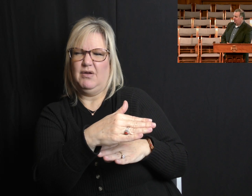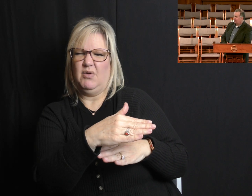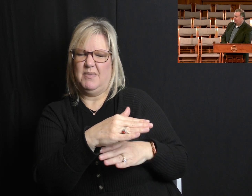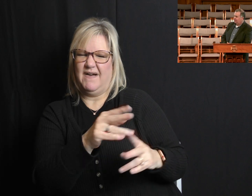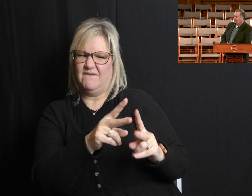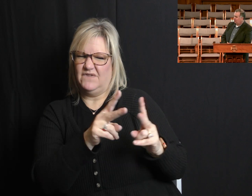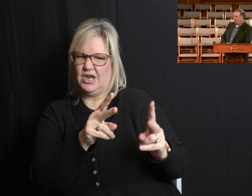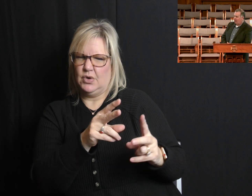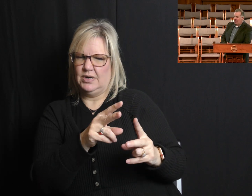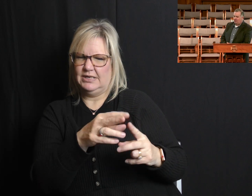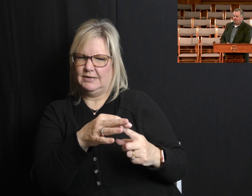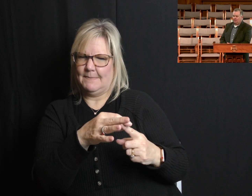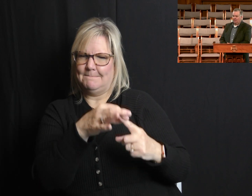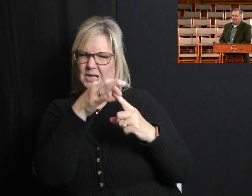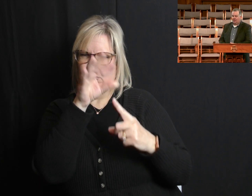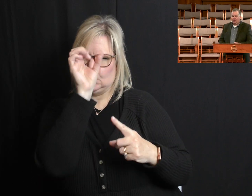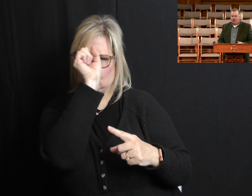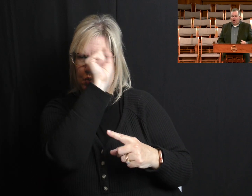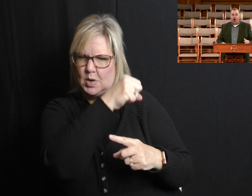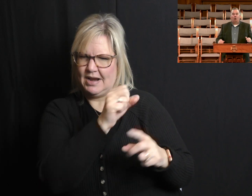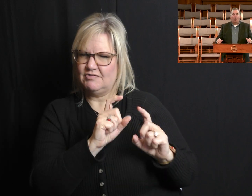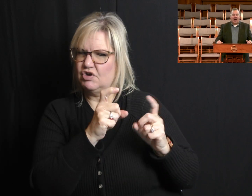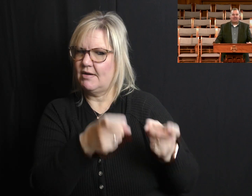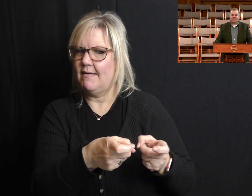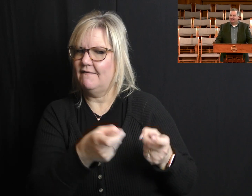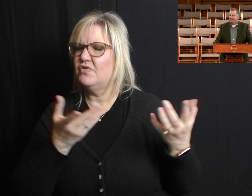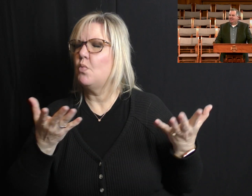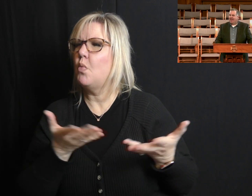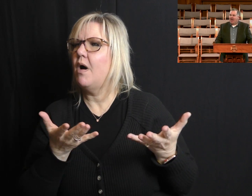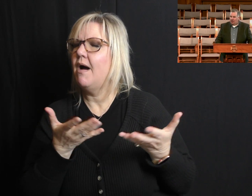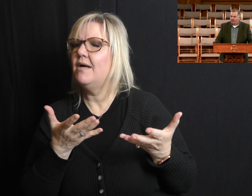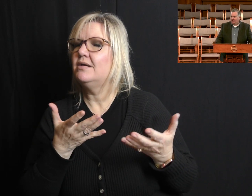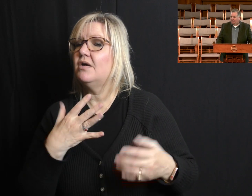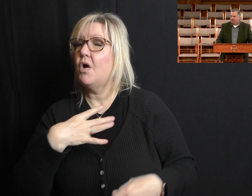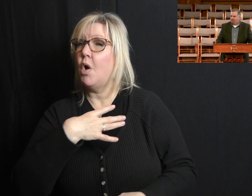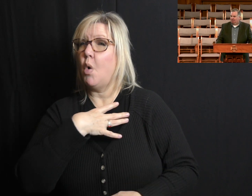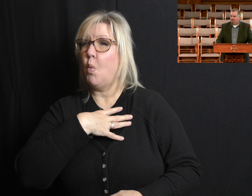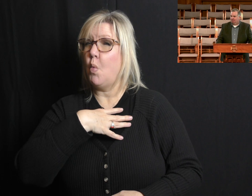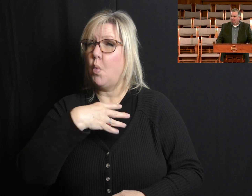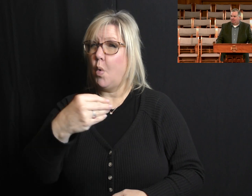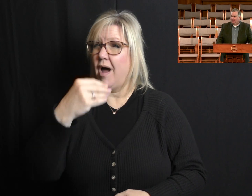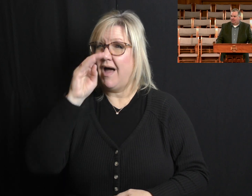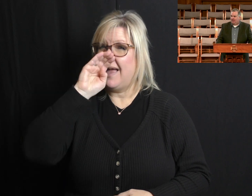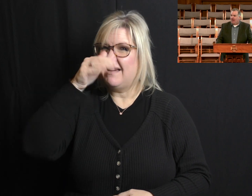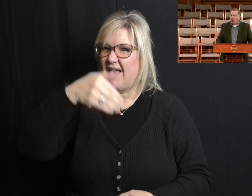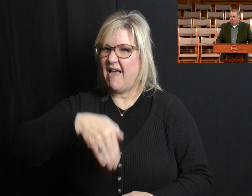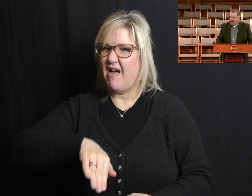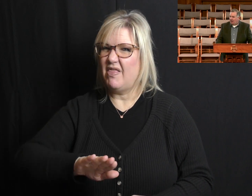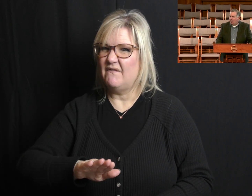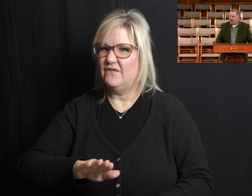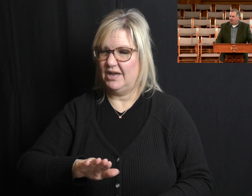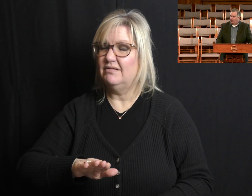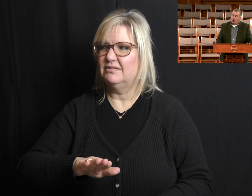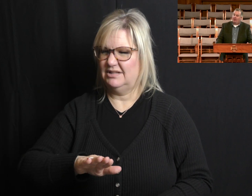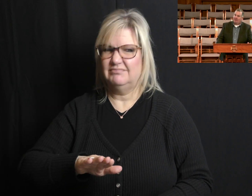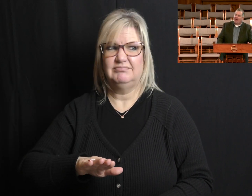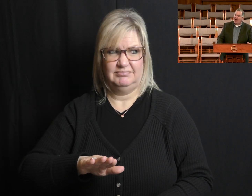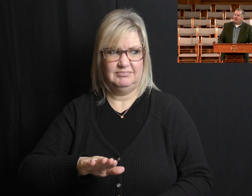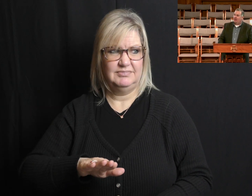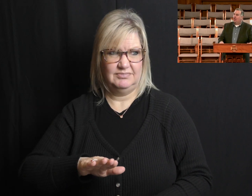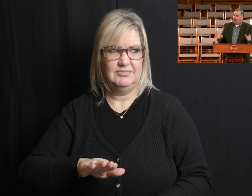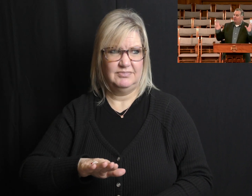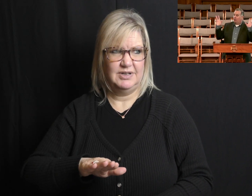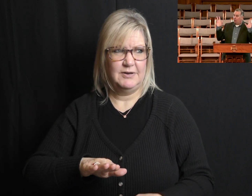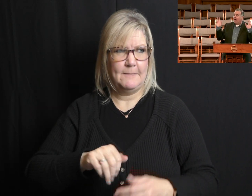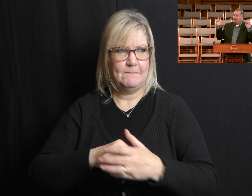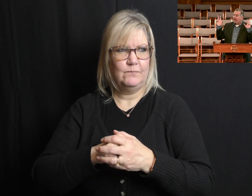gift. You know what it was? A white elephant. An albino elephant. It's where we get the